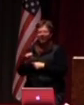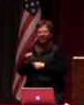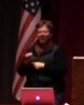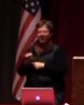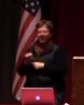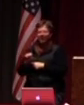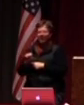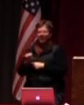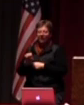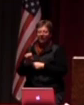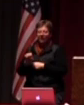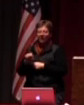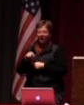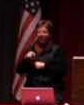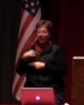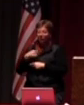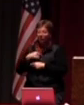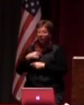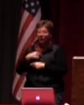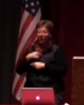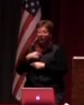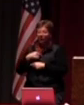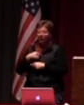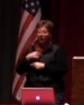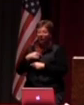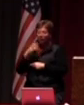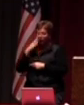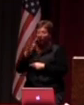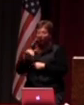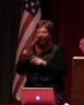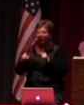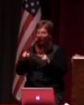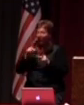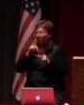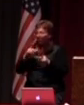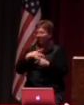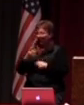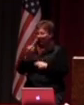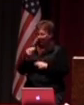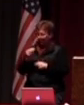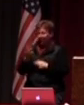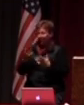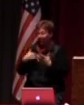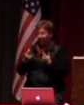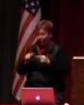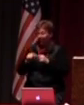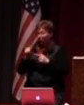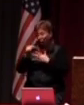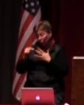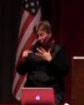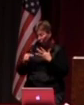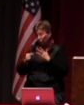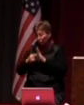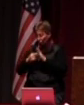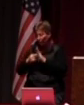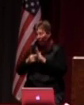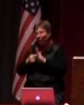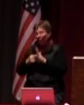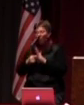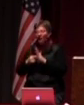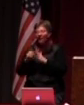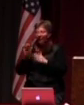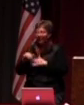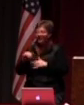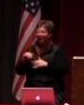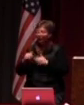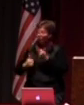empty propaganda. It found a very willing audience. What I've been trying to show in laying out the way these representations were constructed